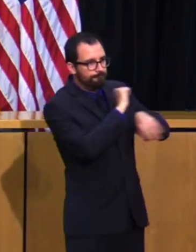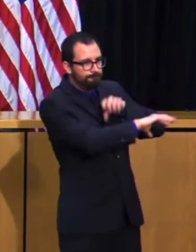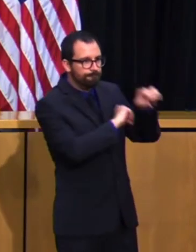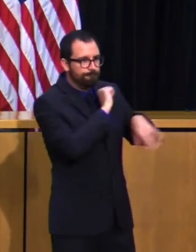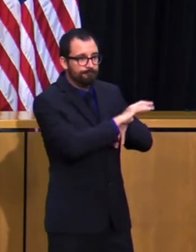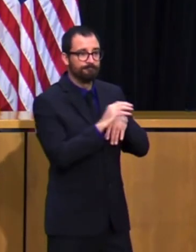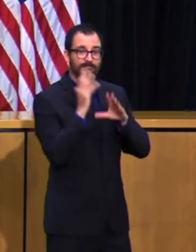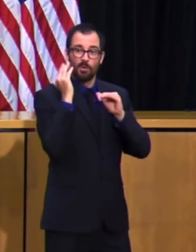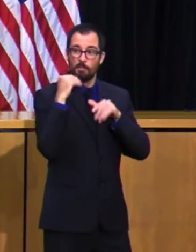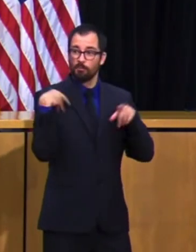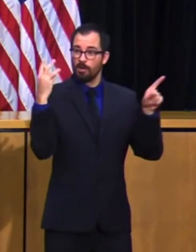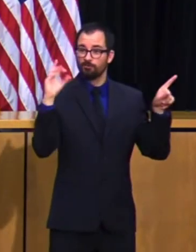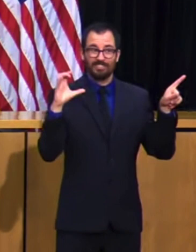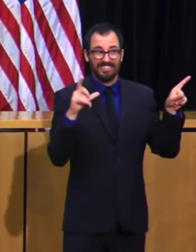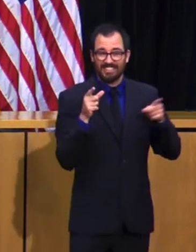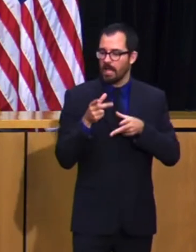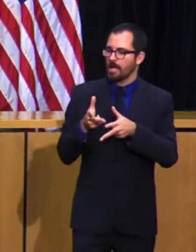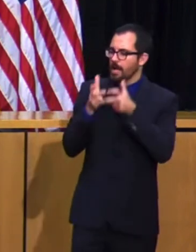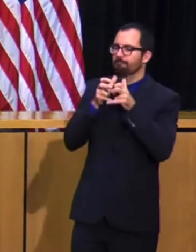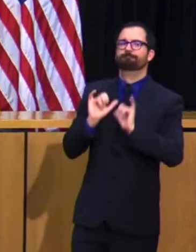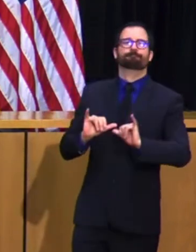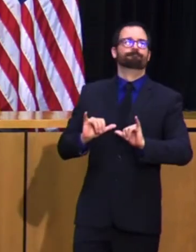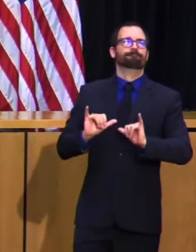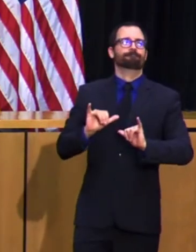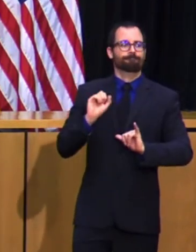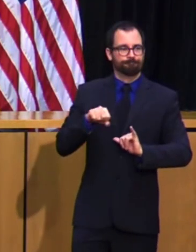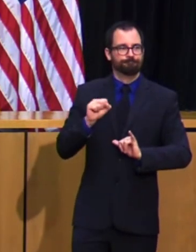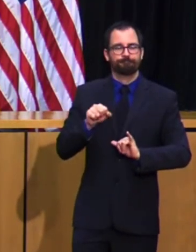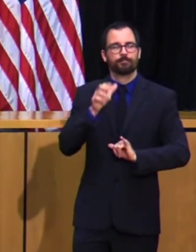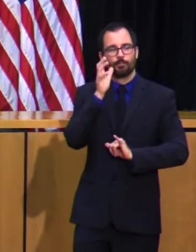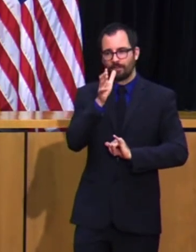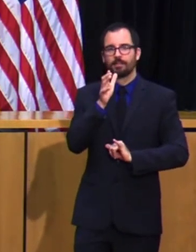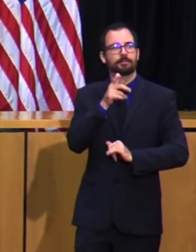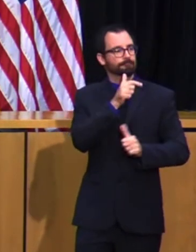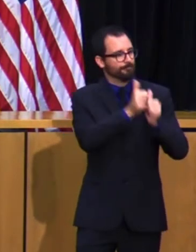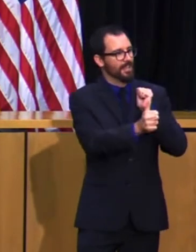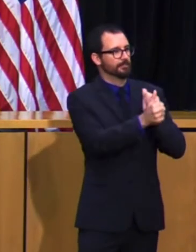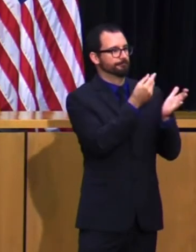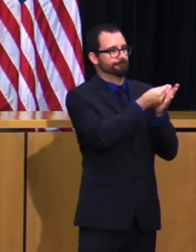this too, as well as several members of the U.S. Senate.